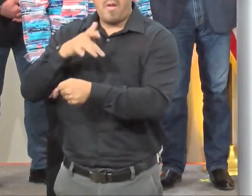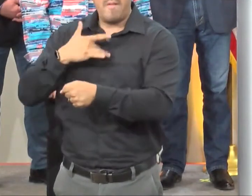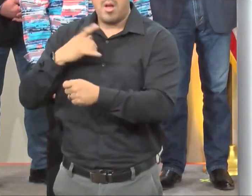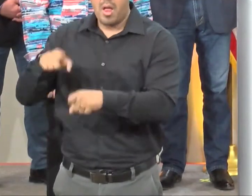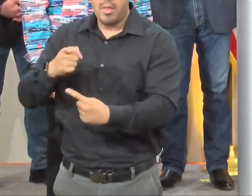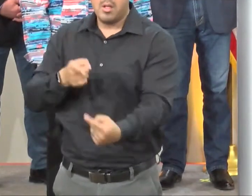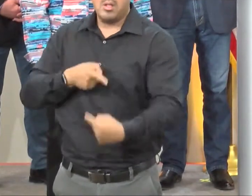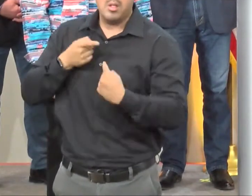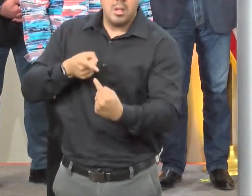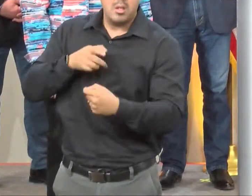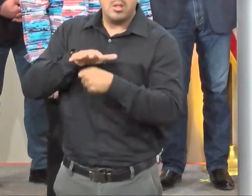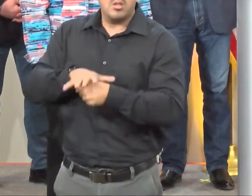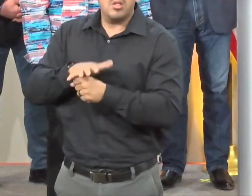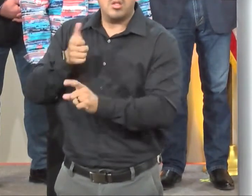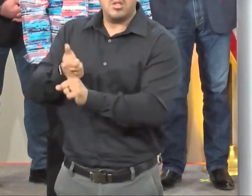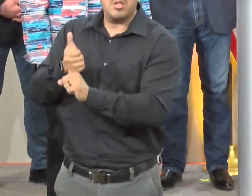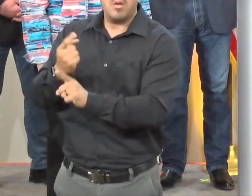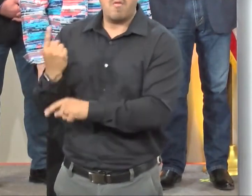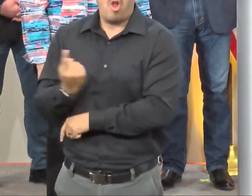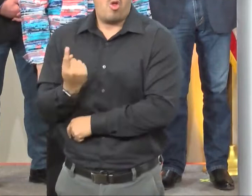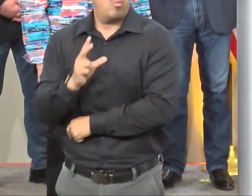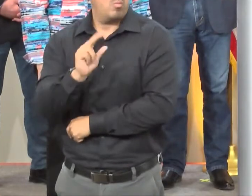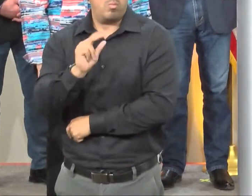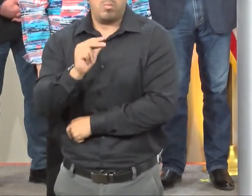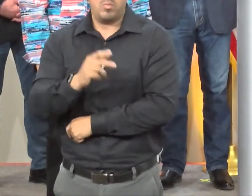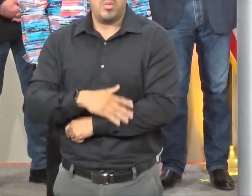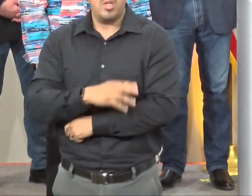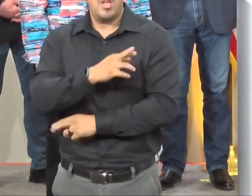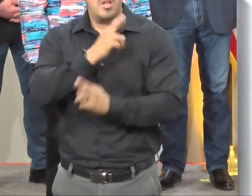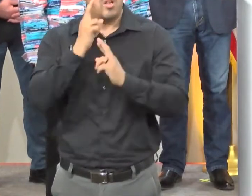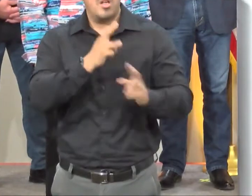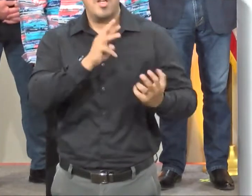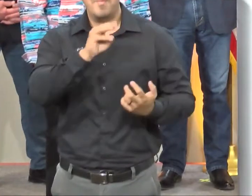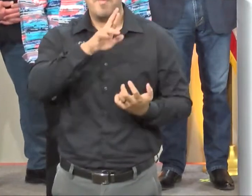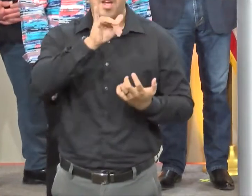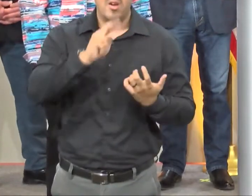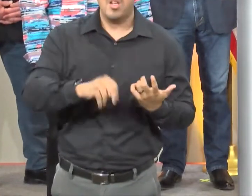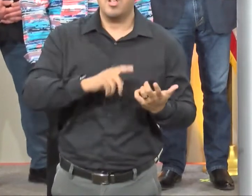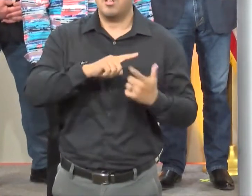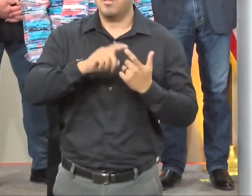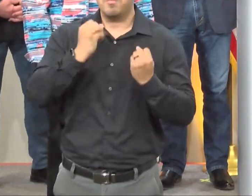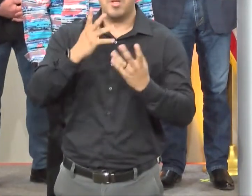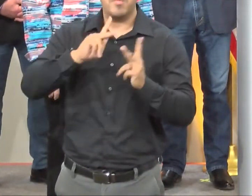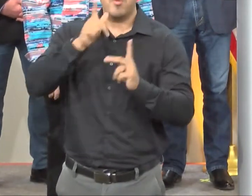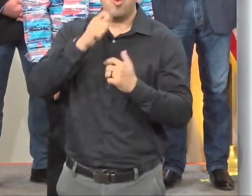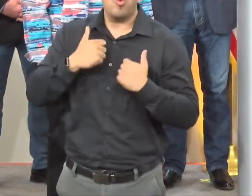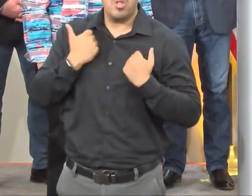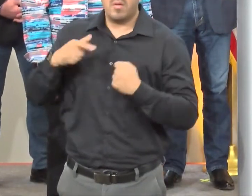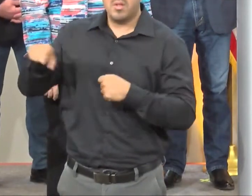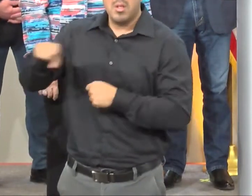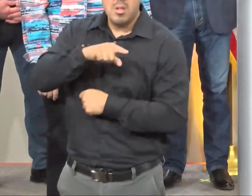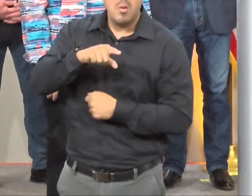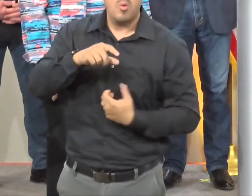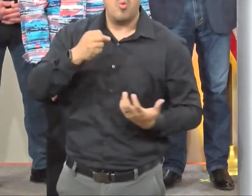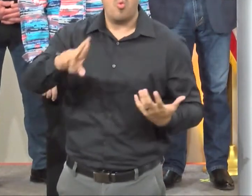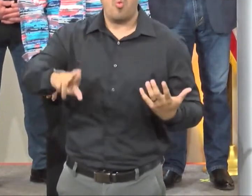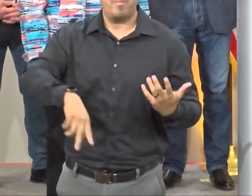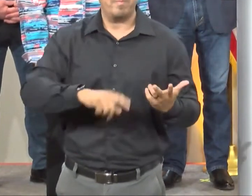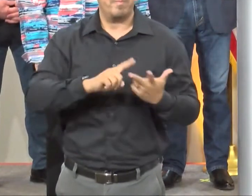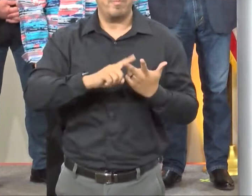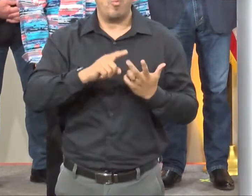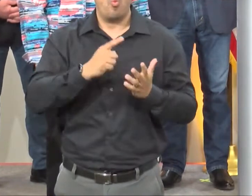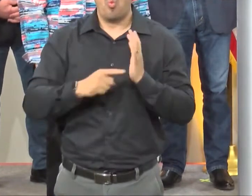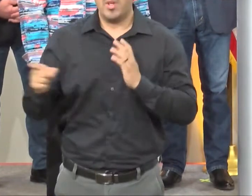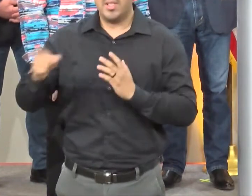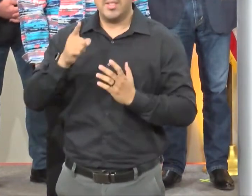it alone. And then with respect to Mary and FONTENOT and the other residents, with respect to what they